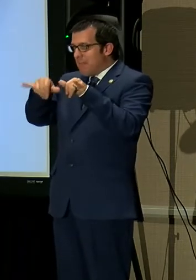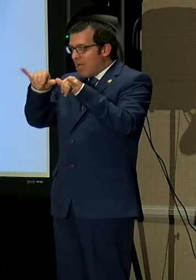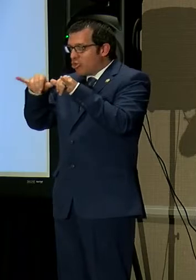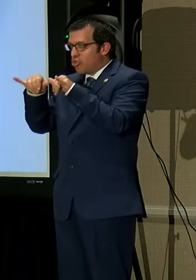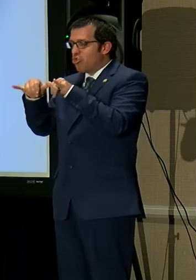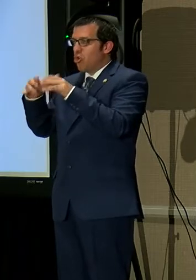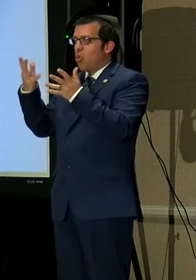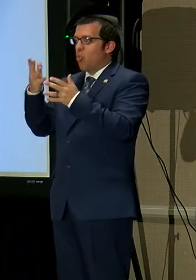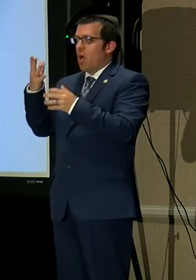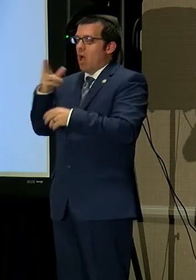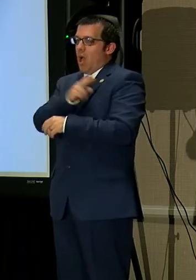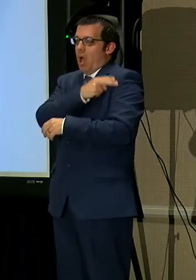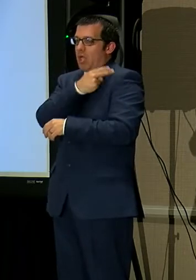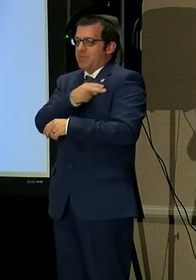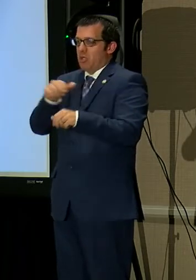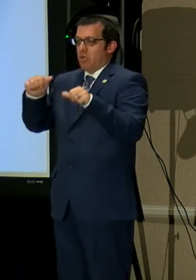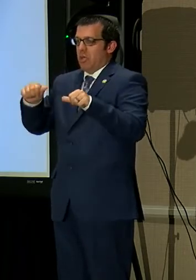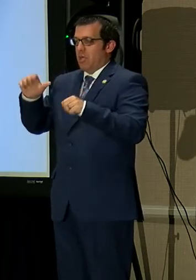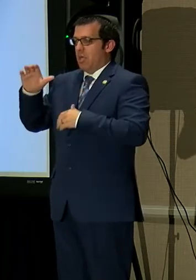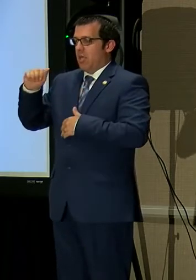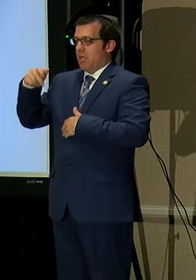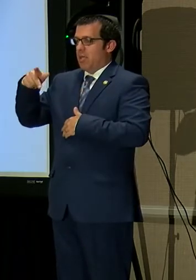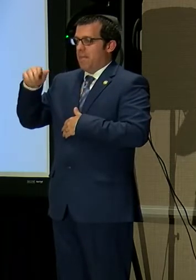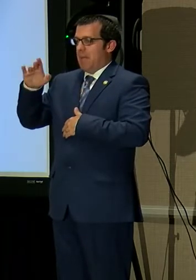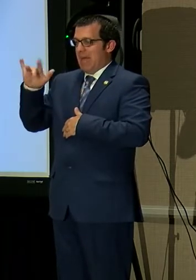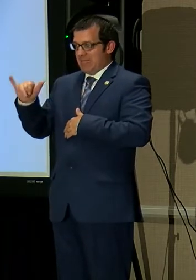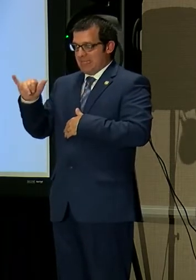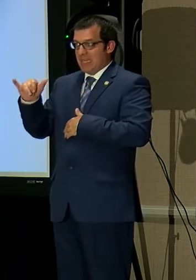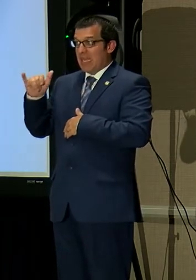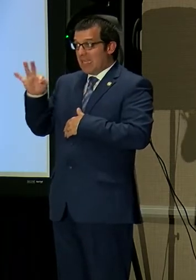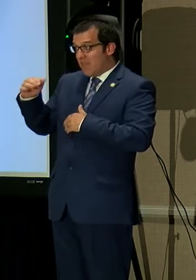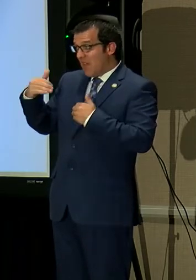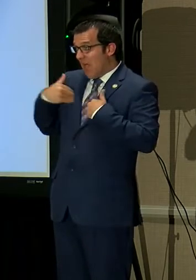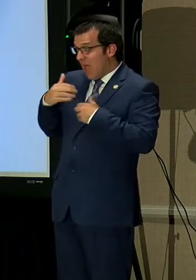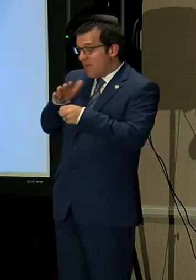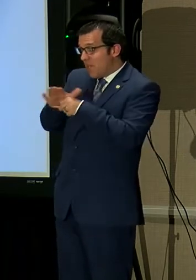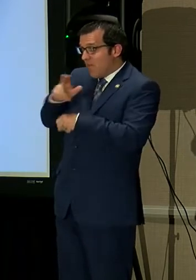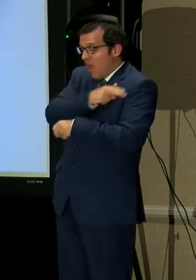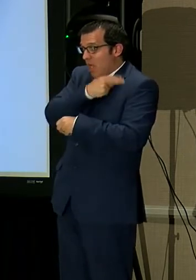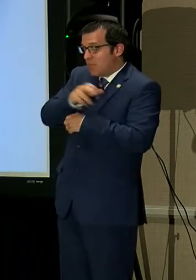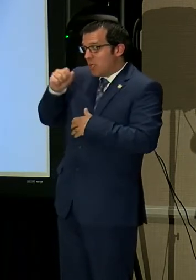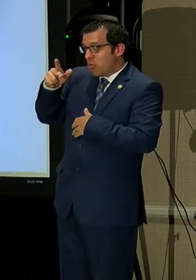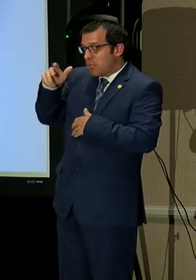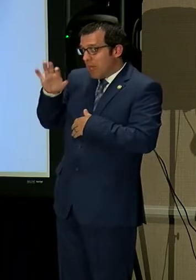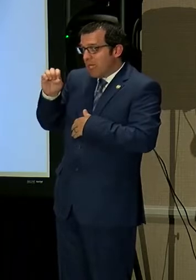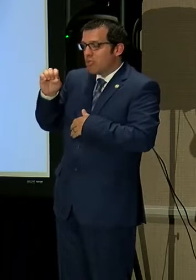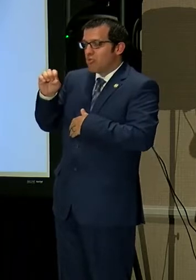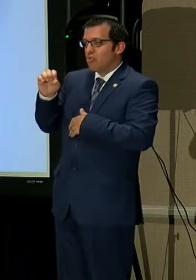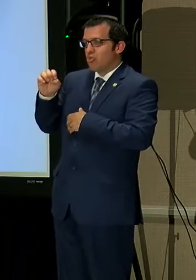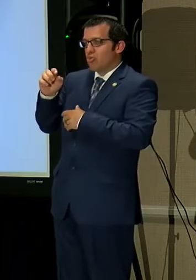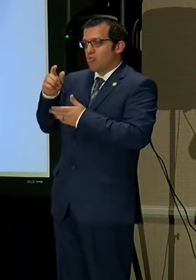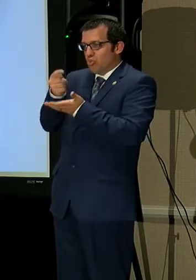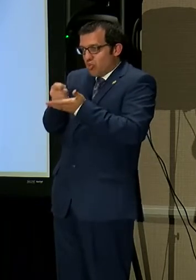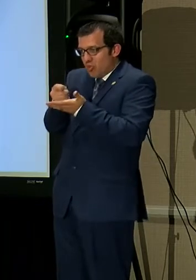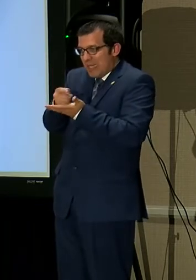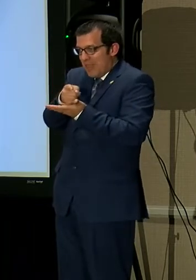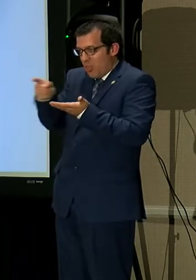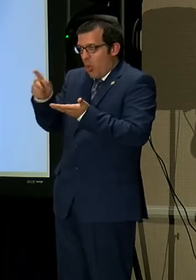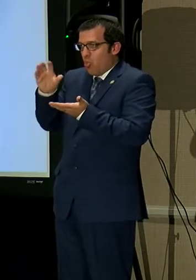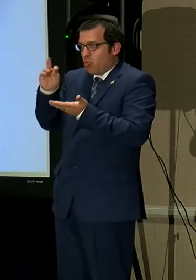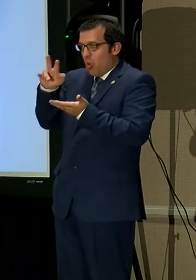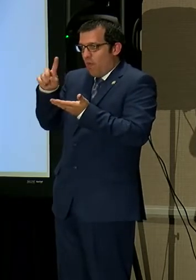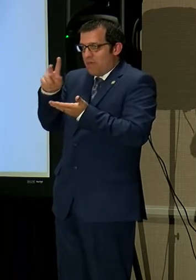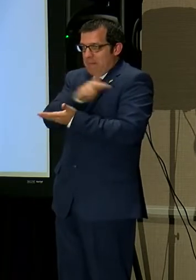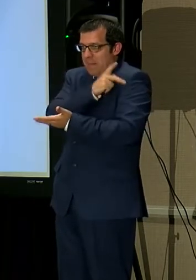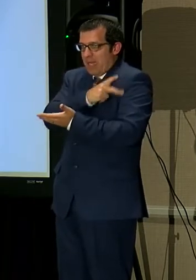hospital capacity and whether we have enough hospital space in which to treat all COVID patients, and